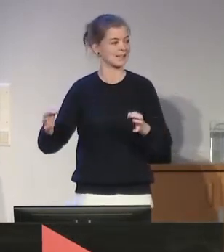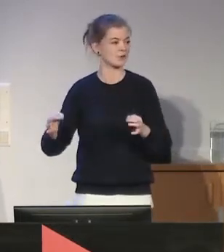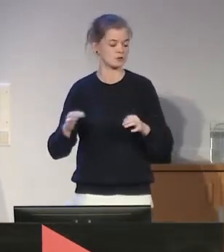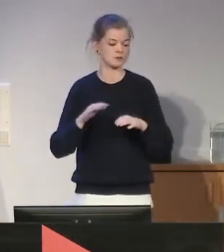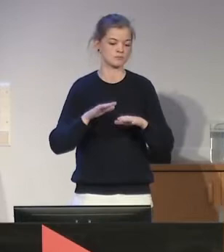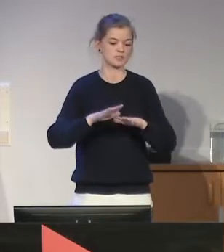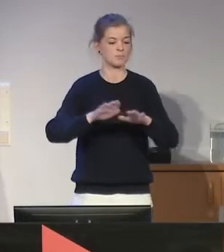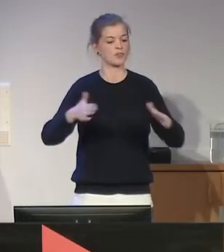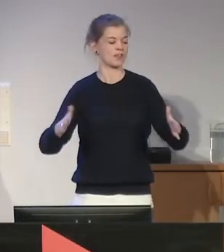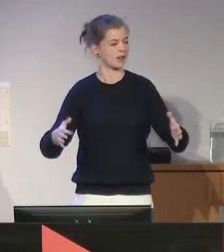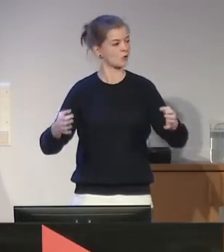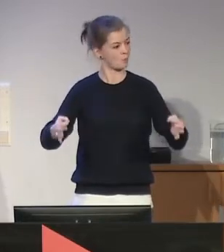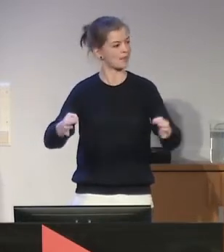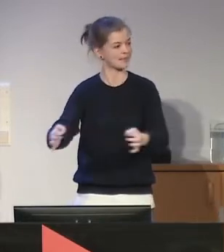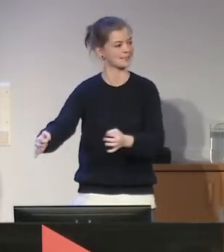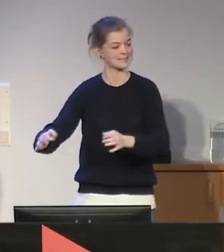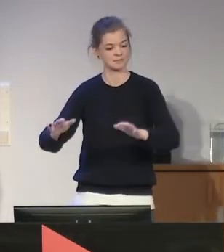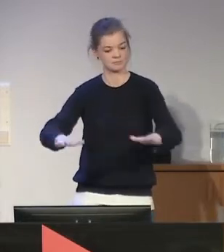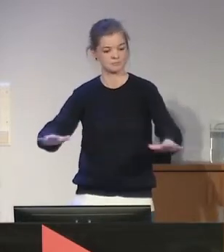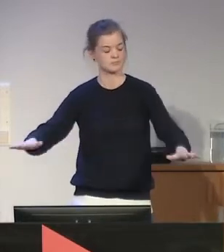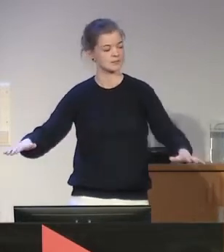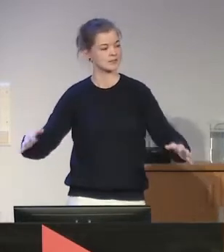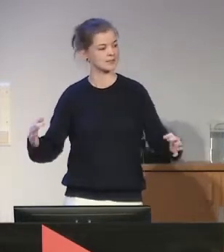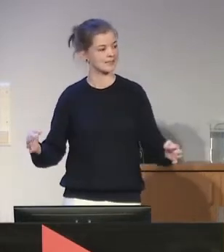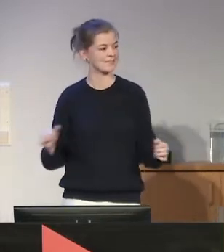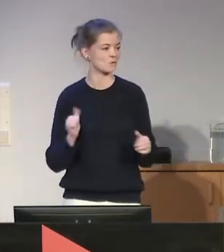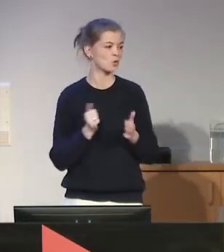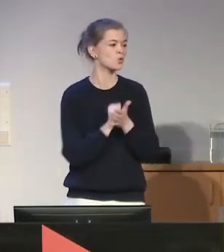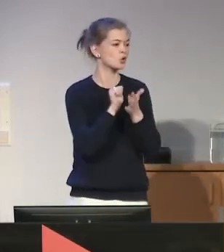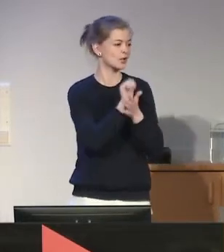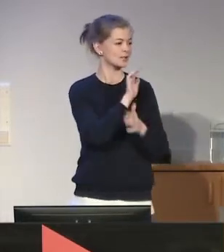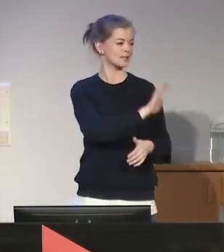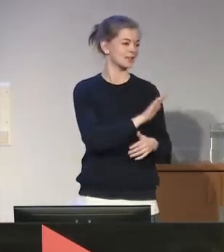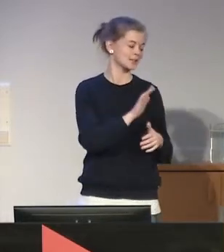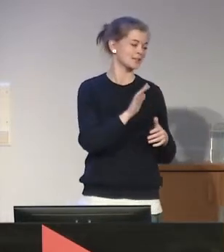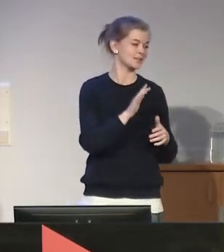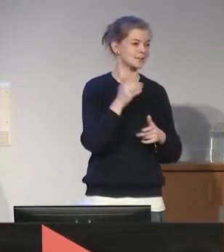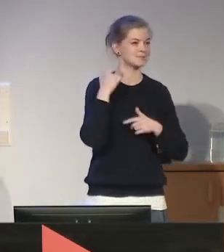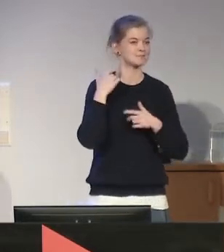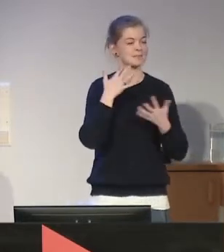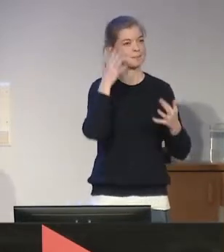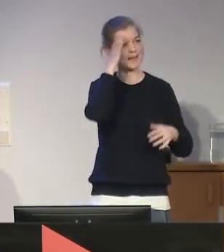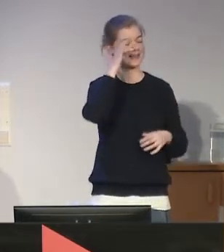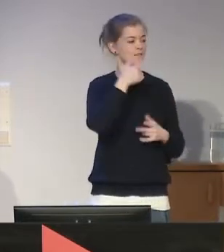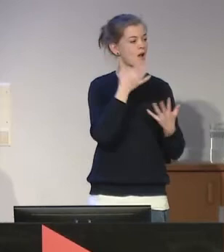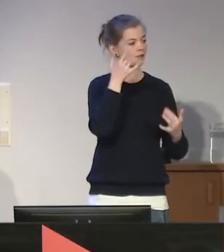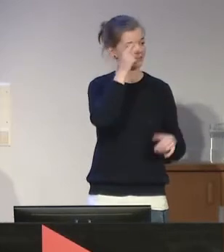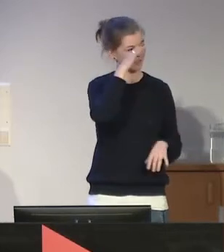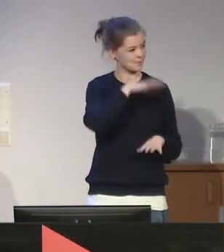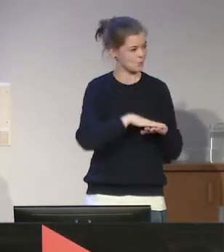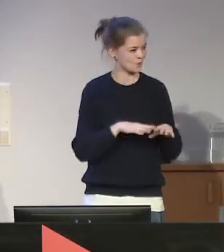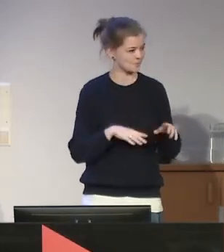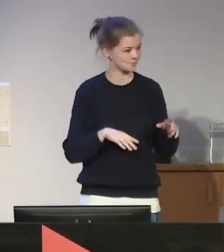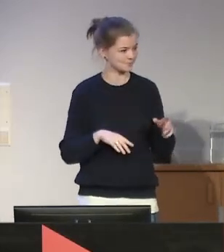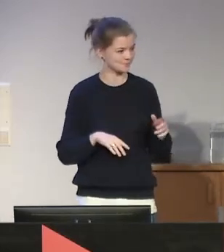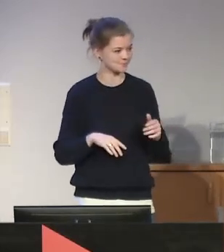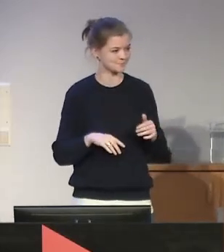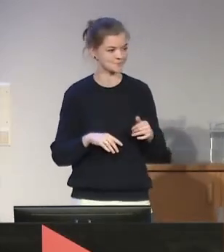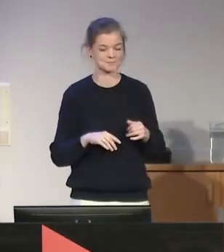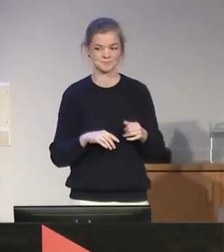as the bed, and he was using things around the room, like artifacts, to be able to express himself, trying